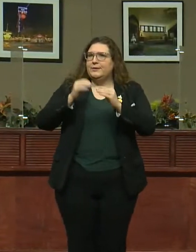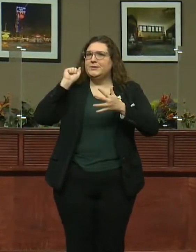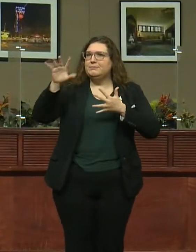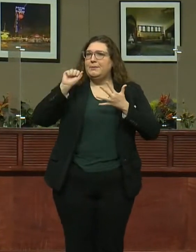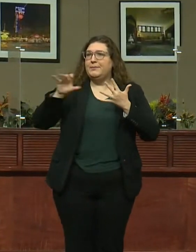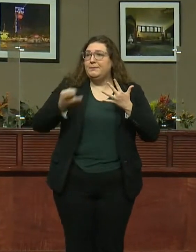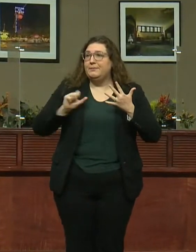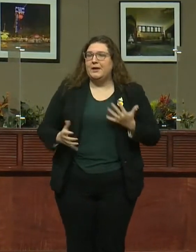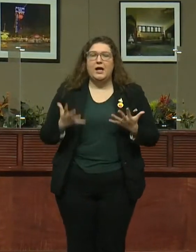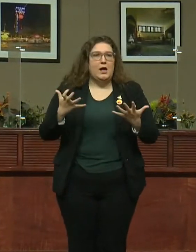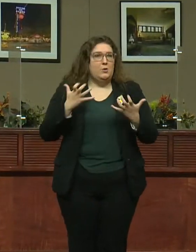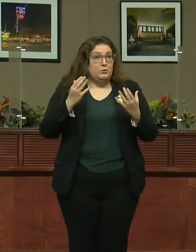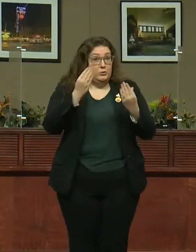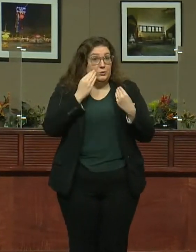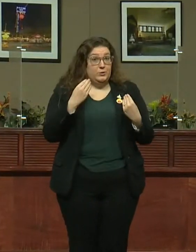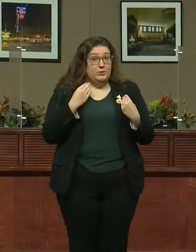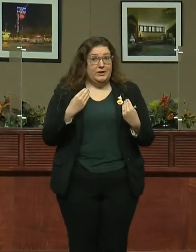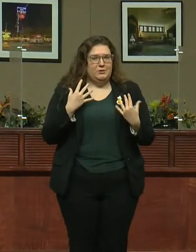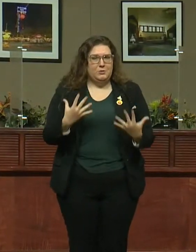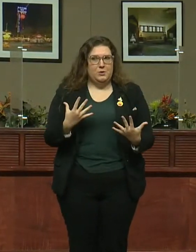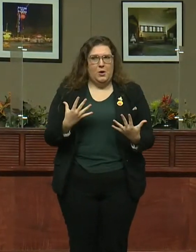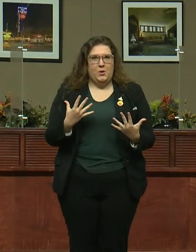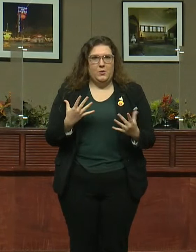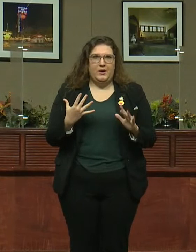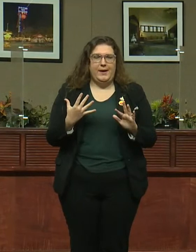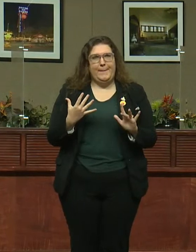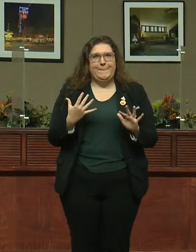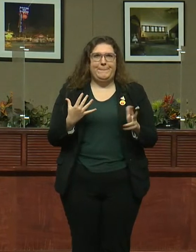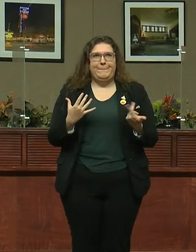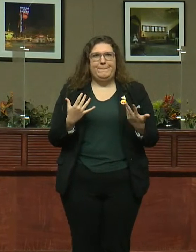for you today, I would like to give you